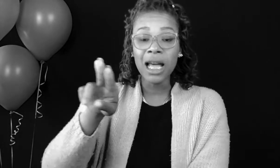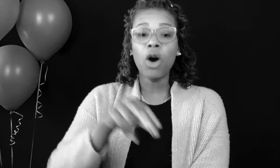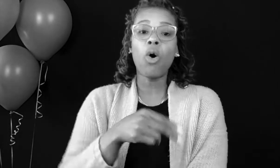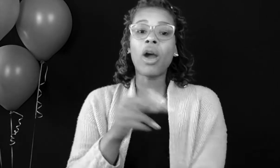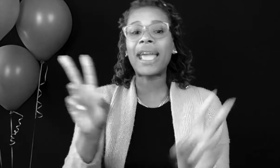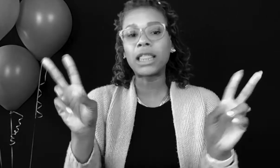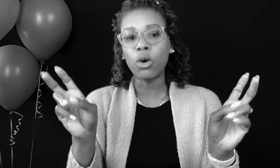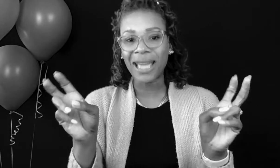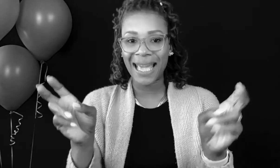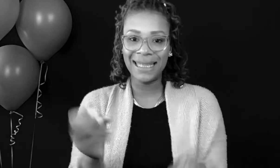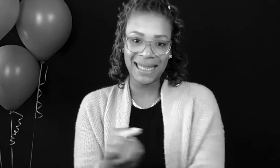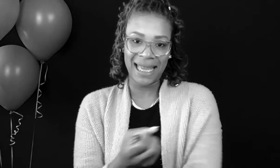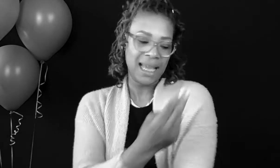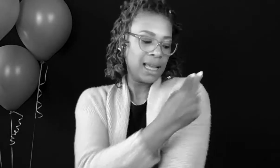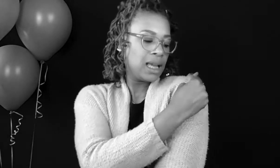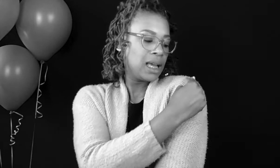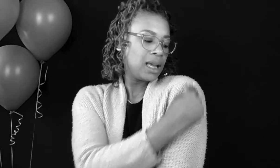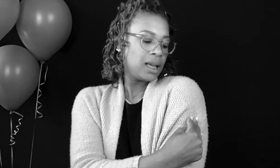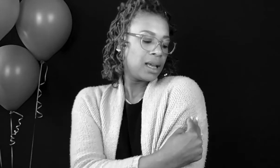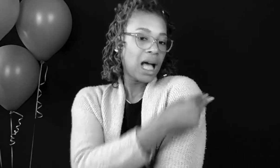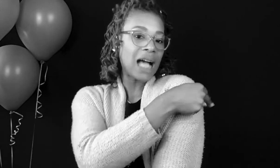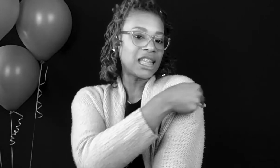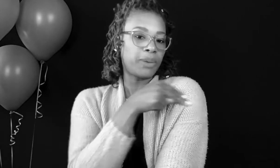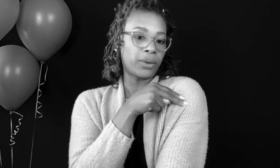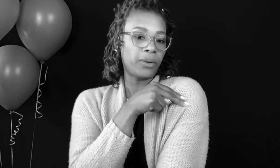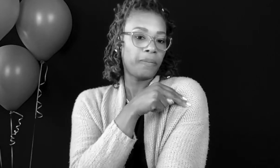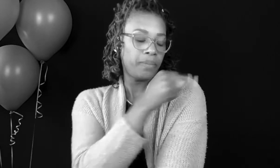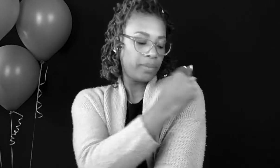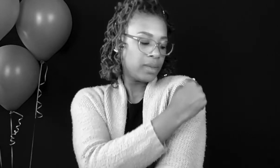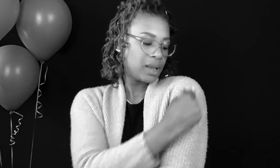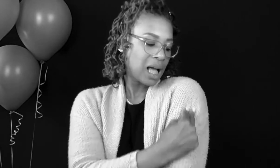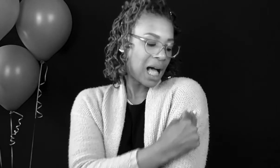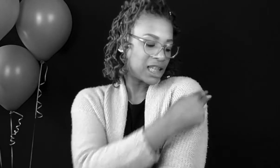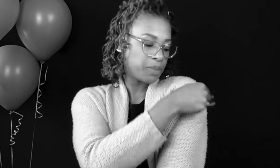or a lowercase t. Hospital. Hospital.